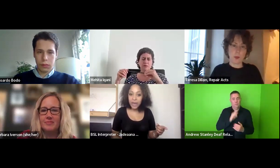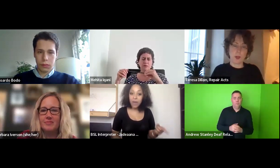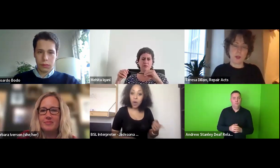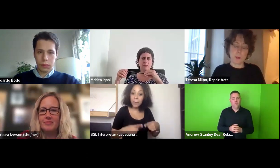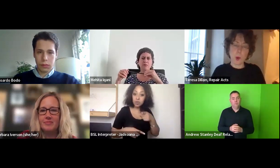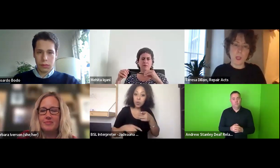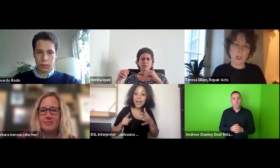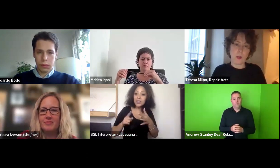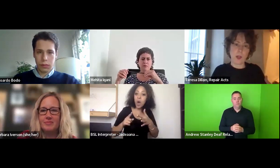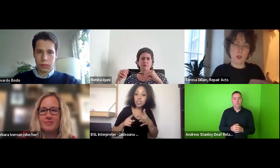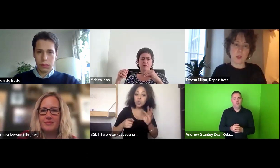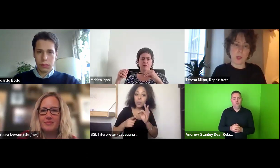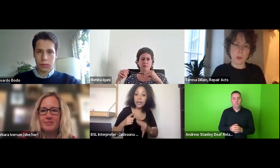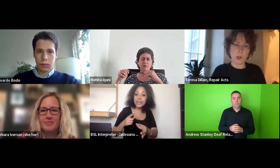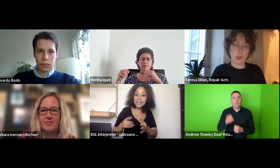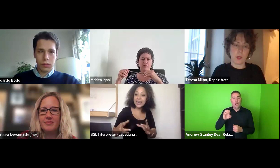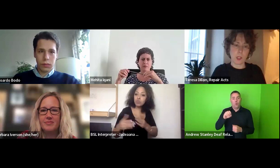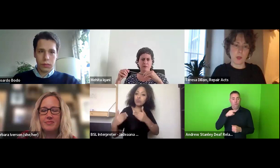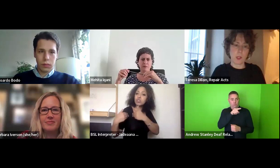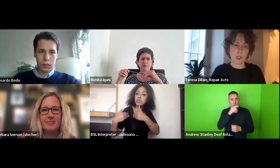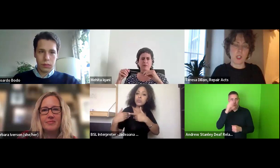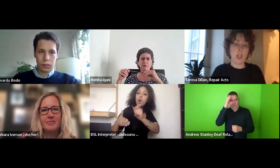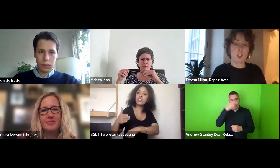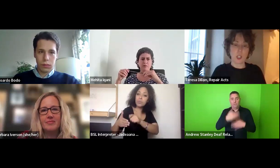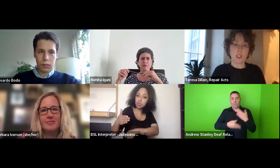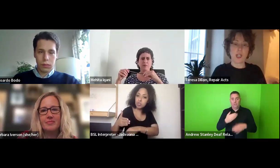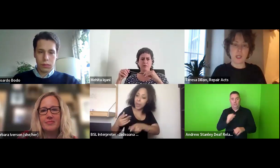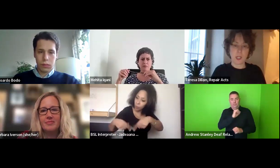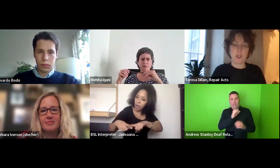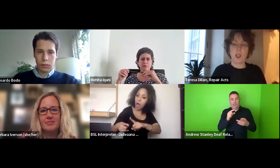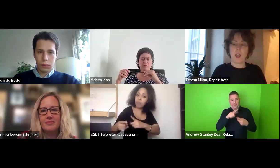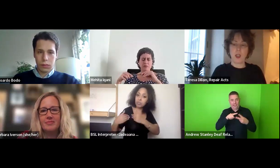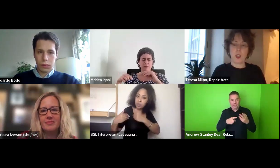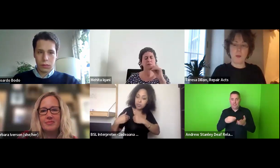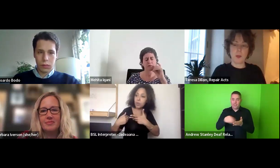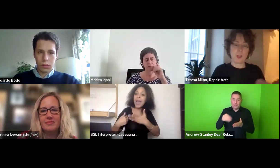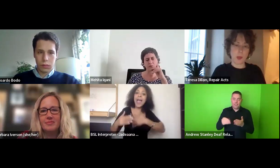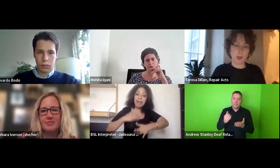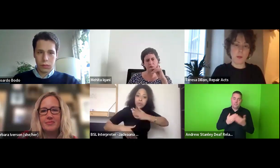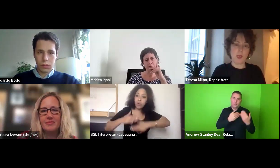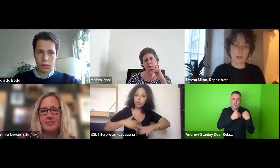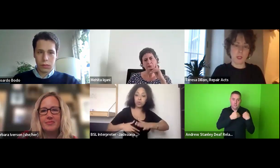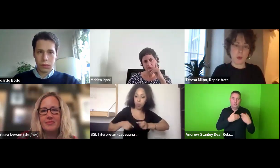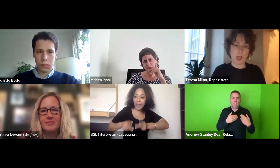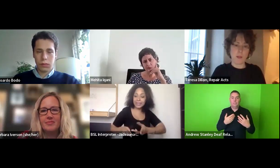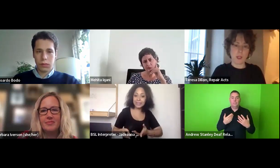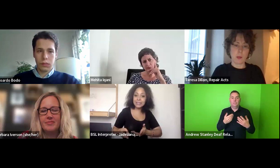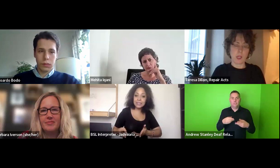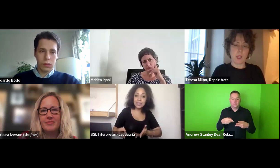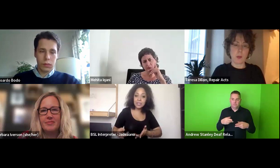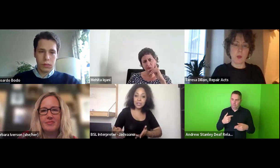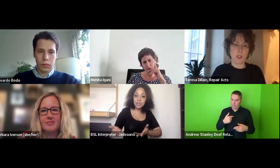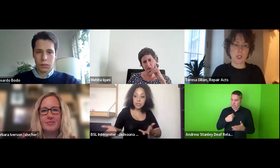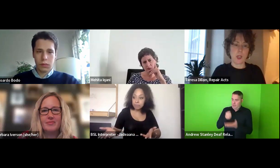Eduardo's point around responsible consumption and production, just ethical responsibilities that we have at